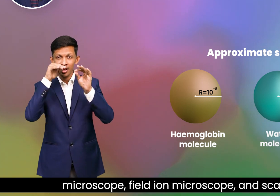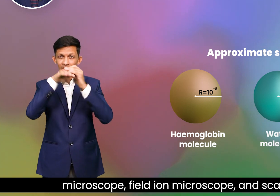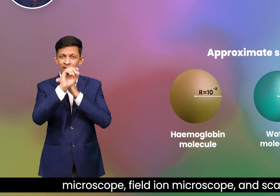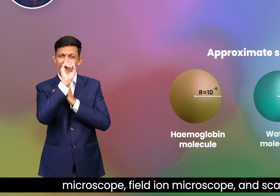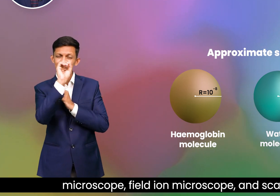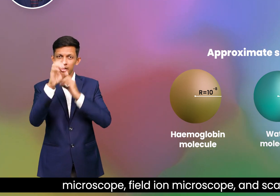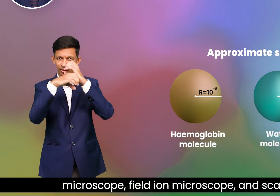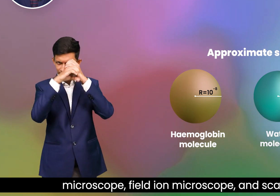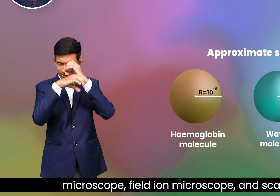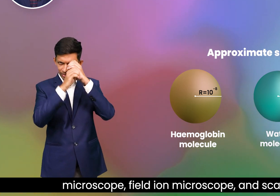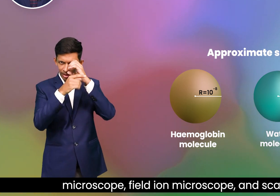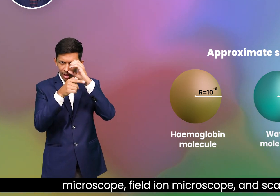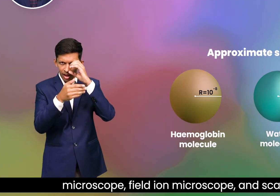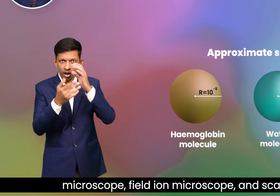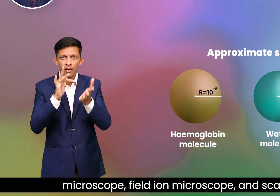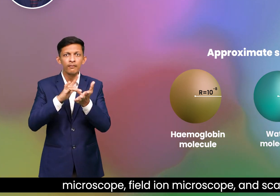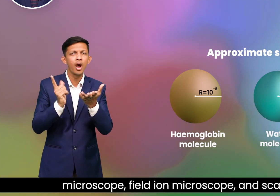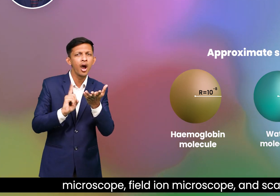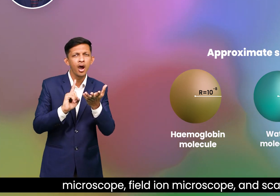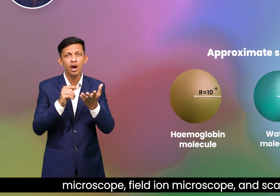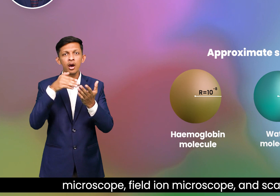field ion microscope,